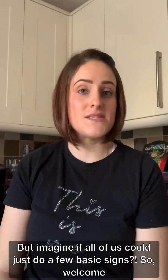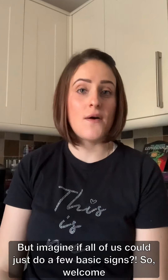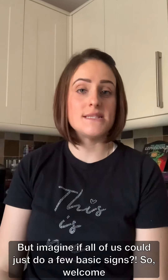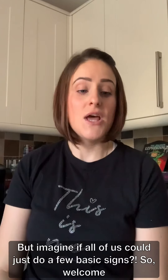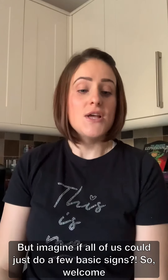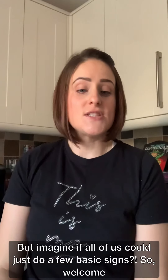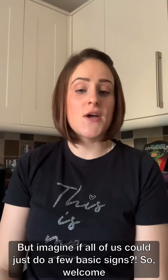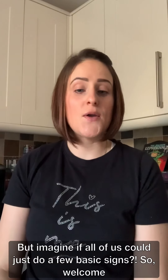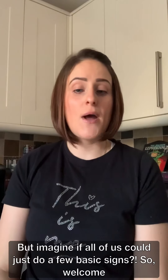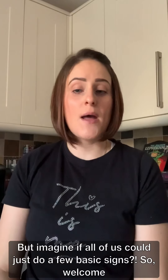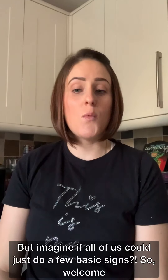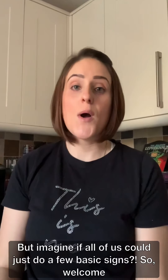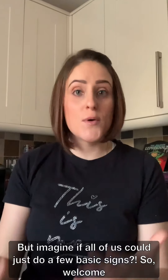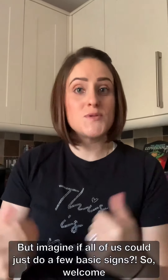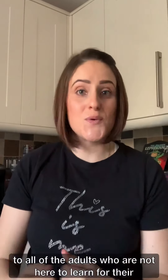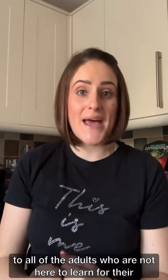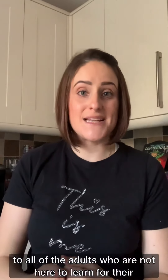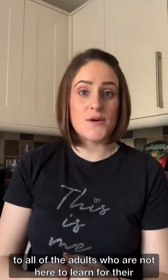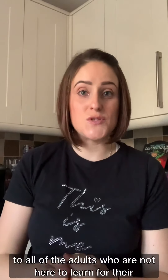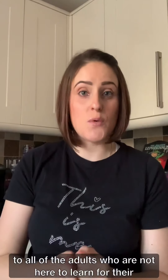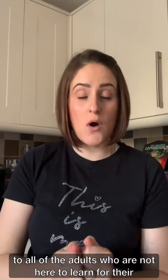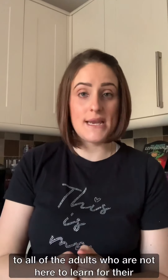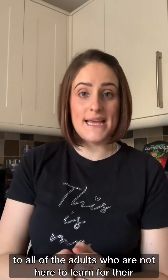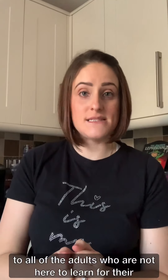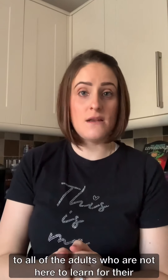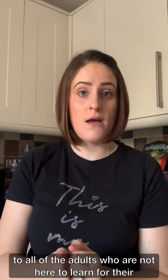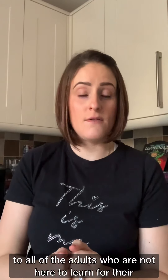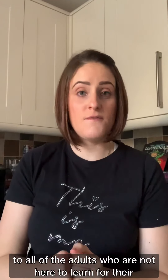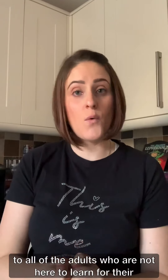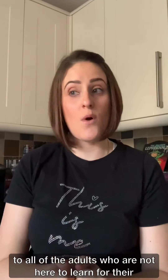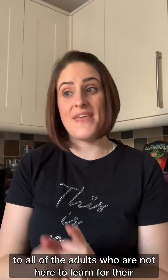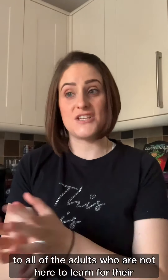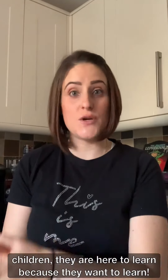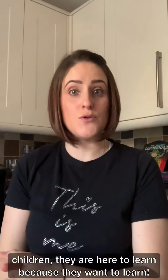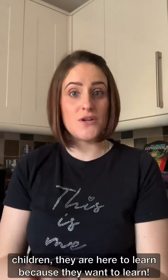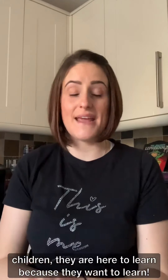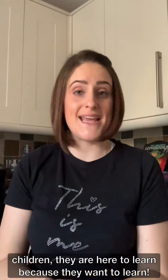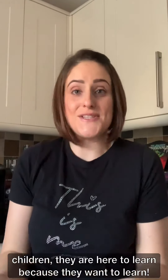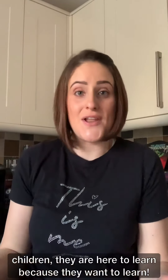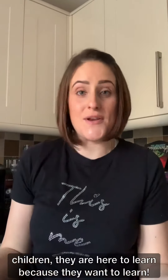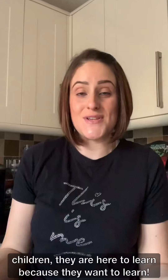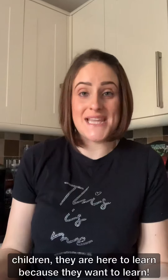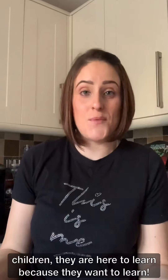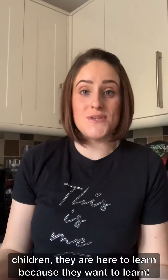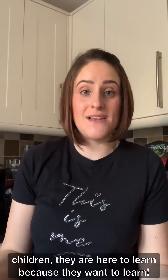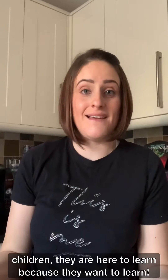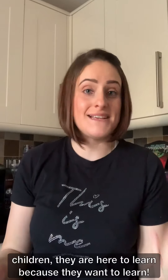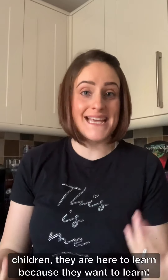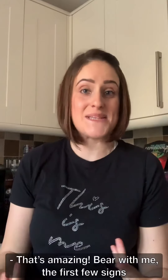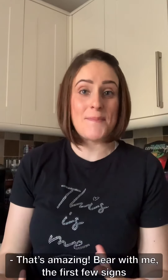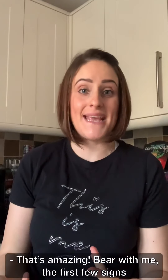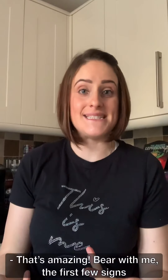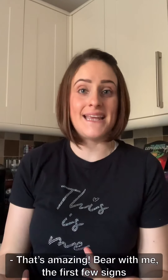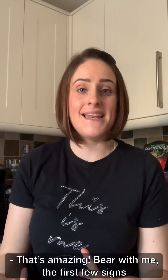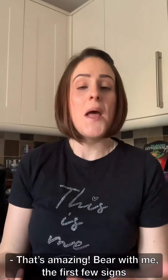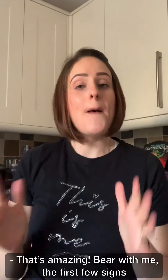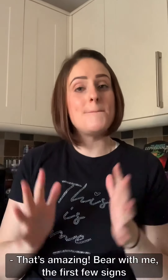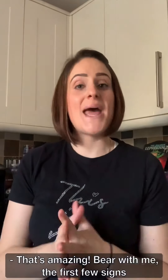signs so um welcome to all the adults who aren't here to learn for their children they're here to learn because they want to learn because that's amazing bear